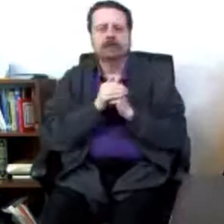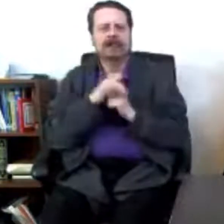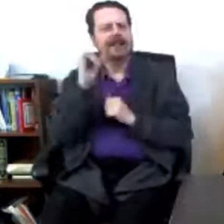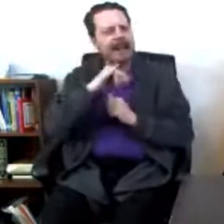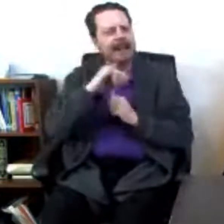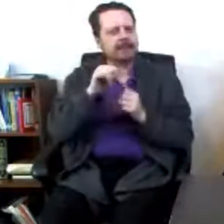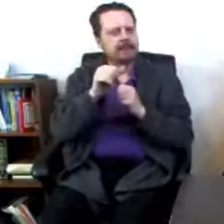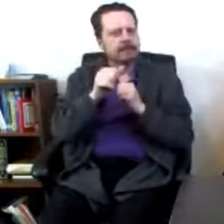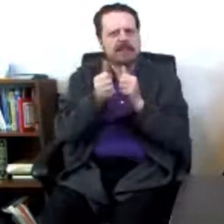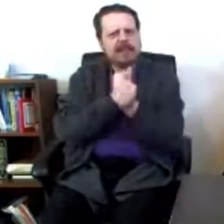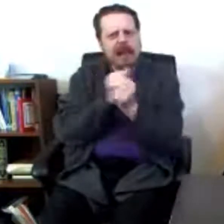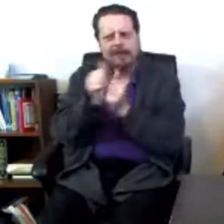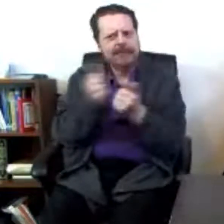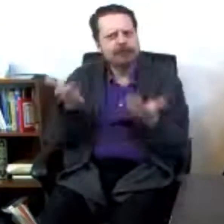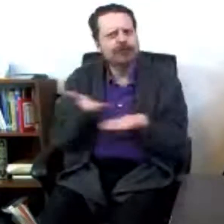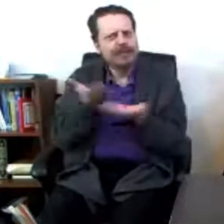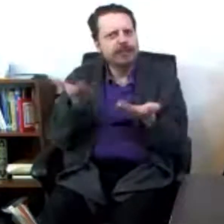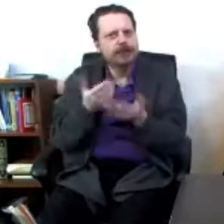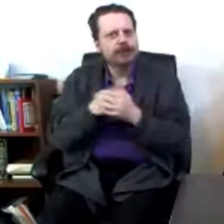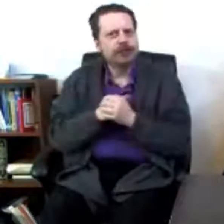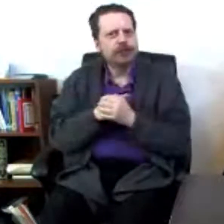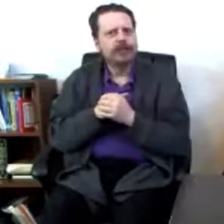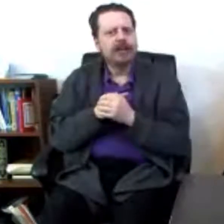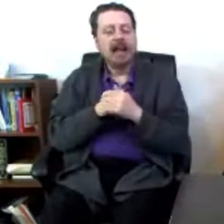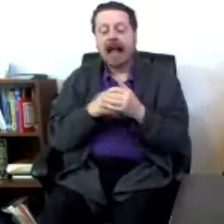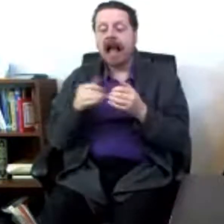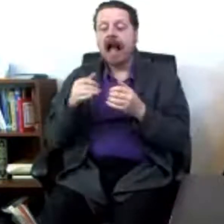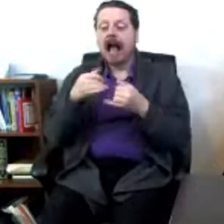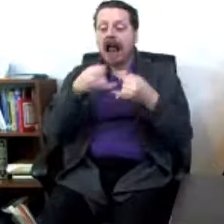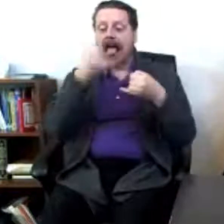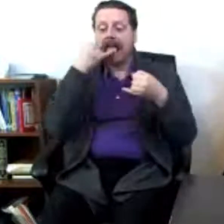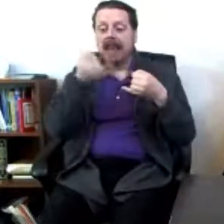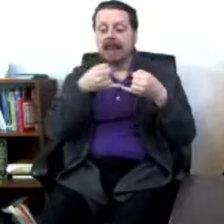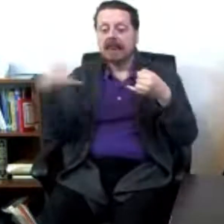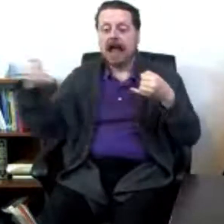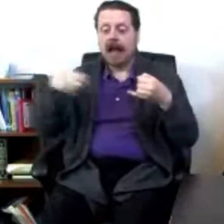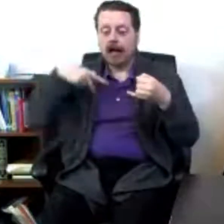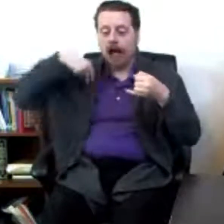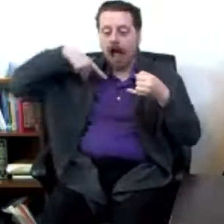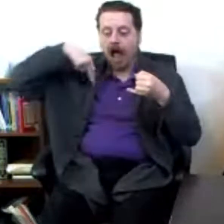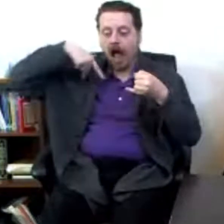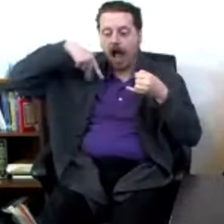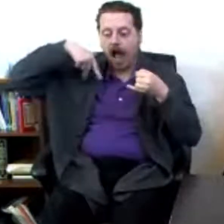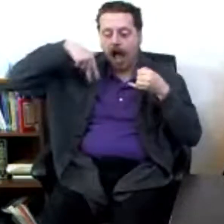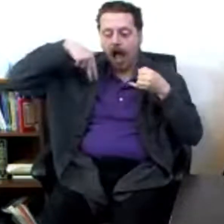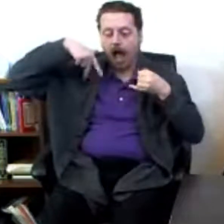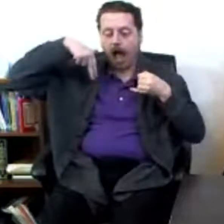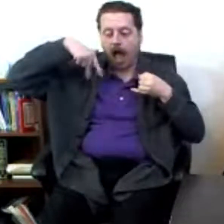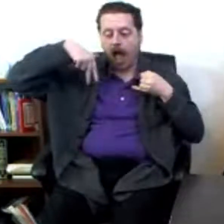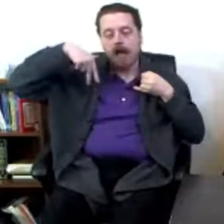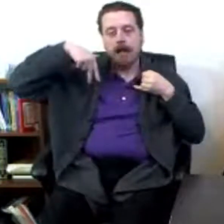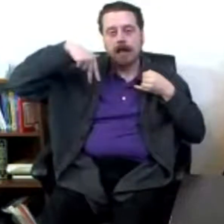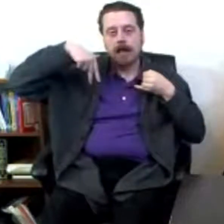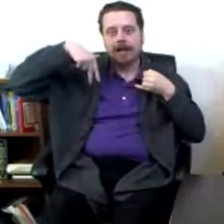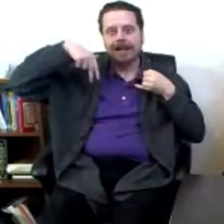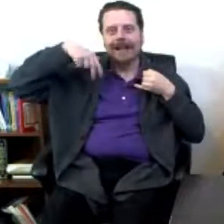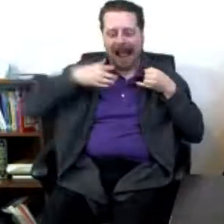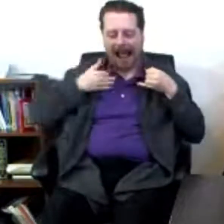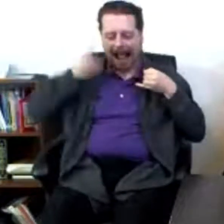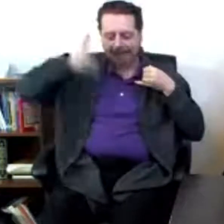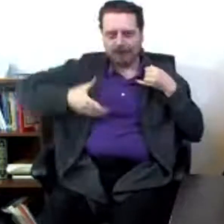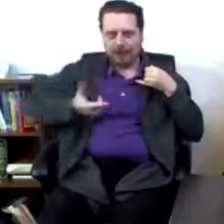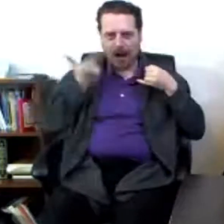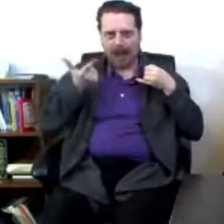a competition, and after we cross to this next life will be the compensation, and